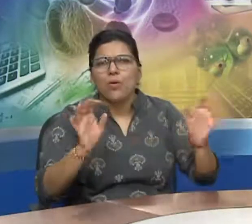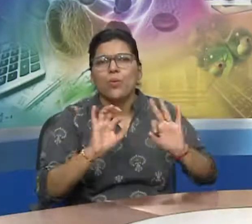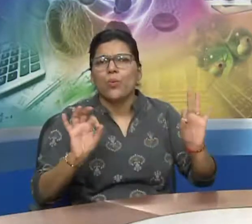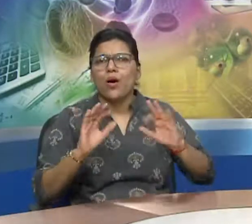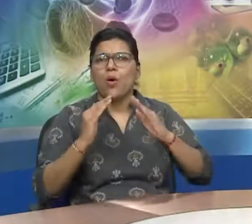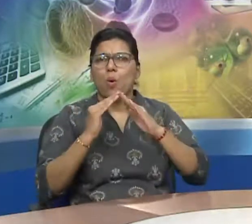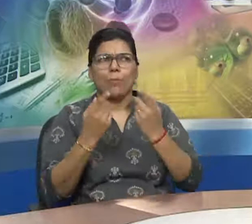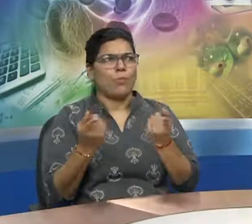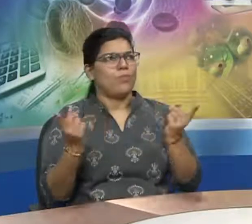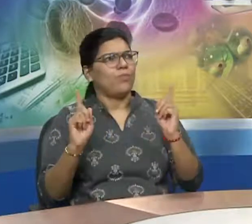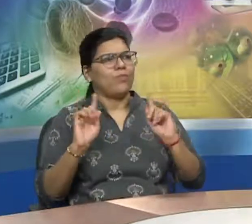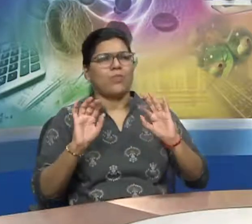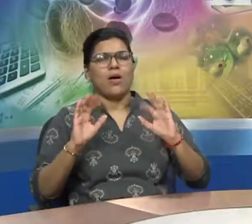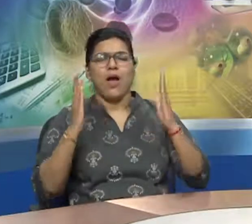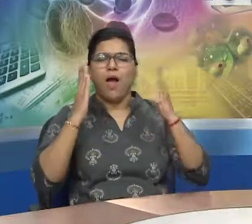comfortable.